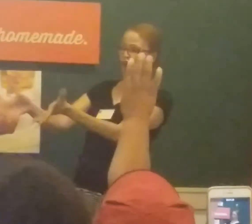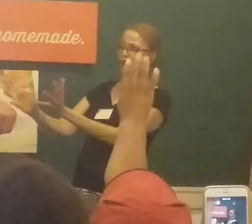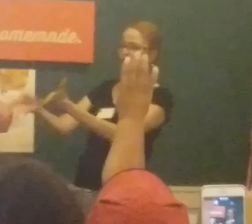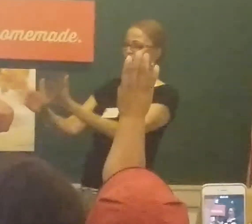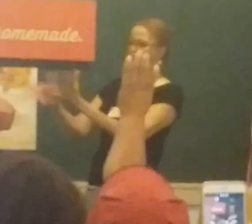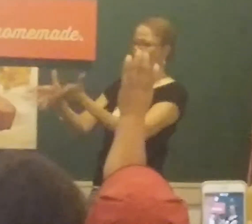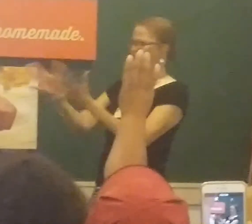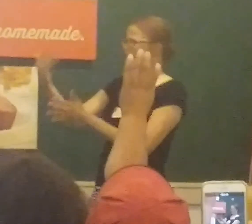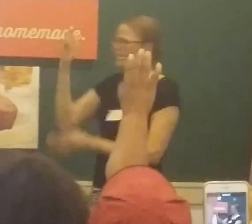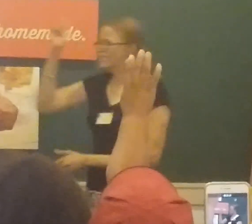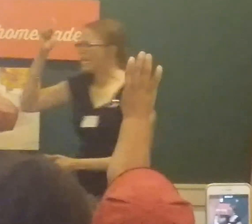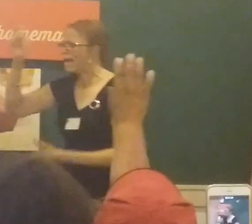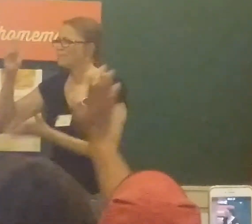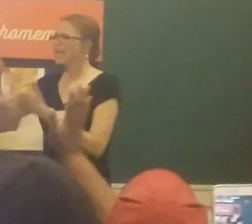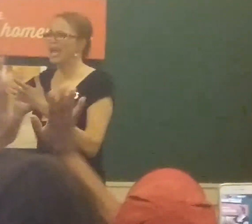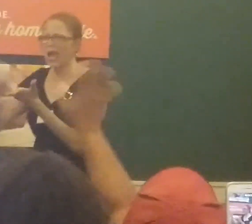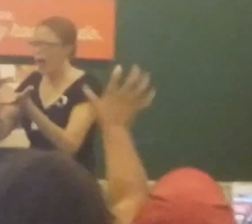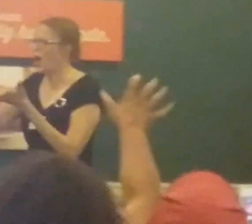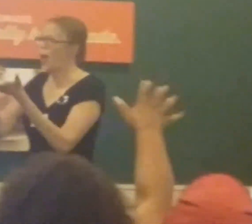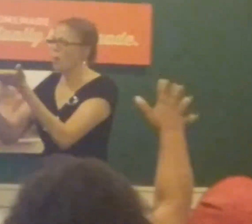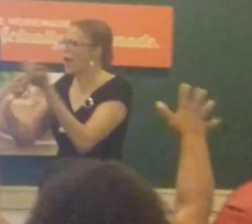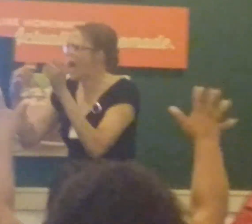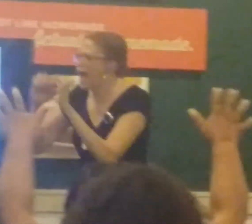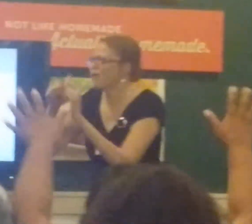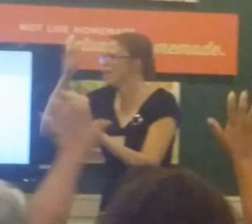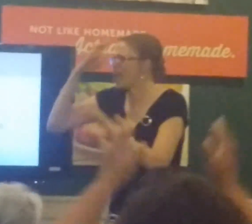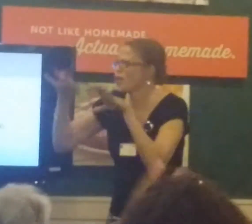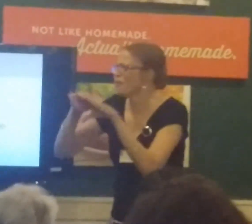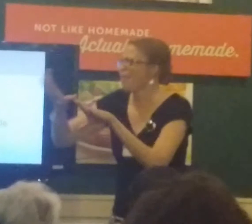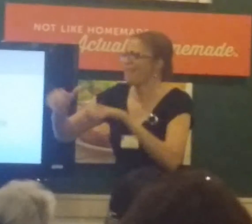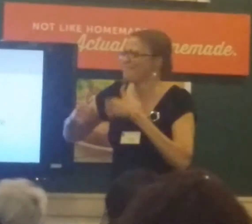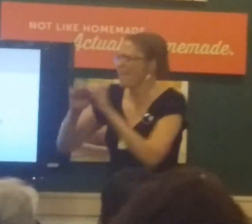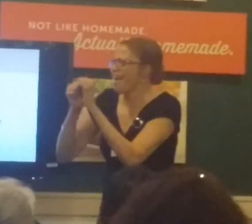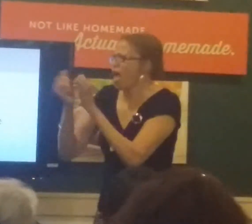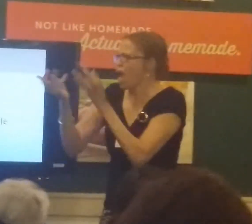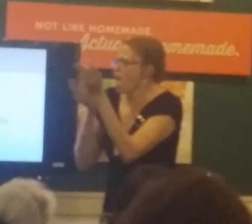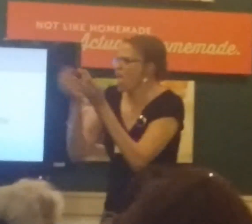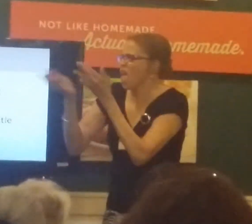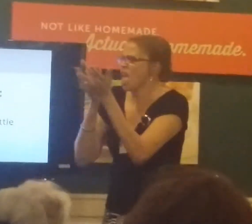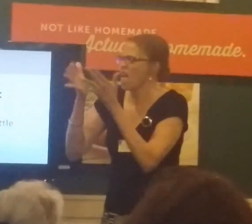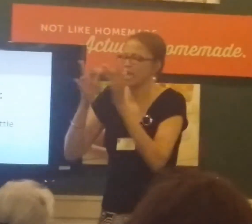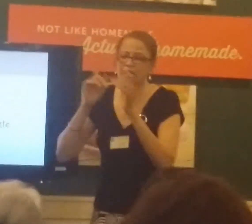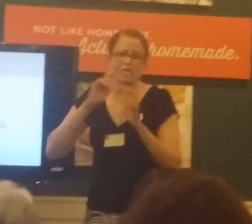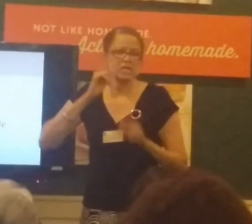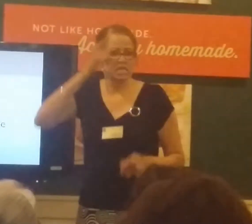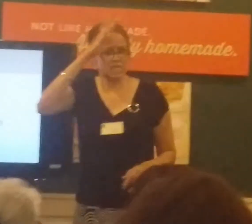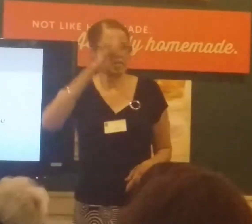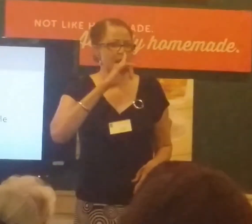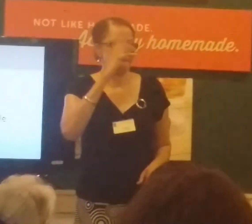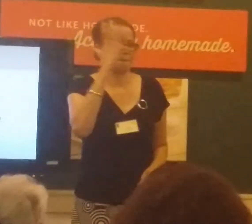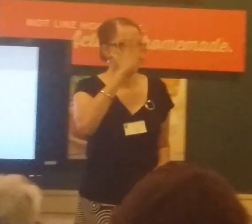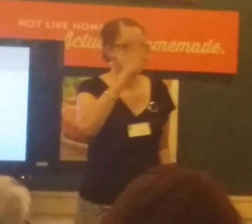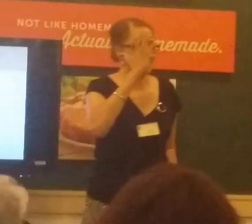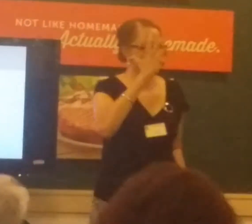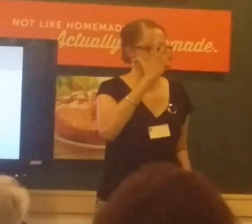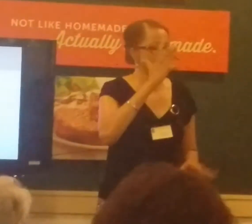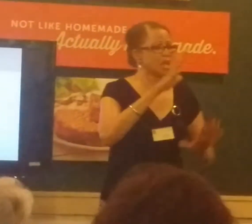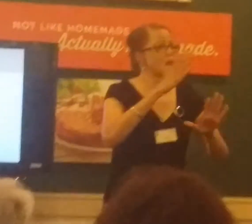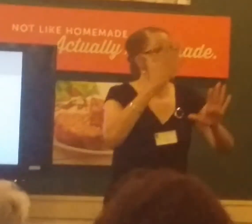right there talking. She gave a testimony. She talked about what God did in her life, and she was just telling me, God is